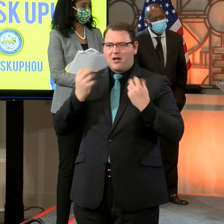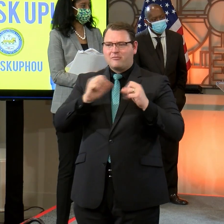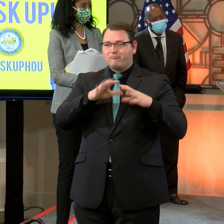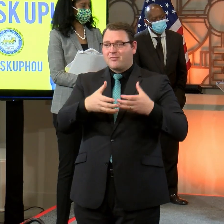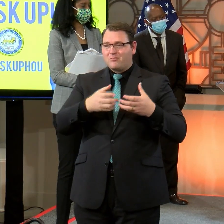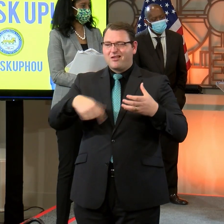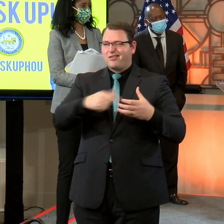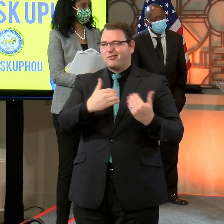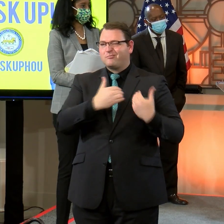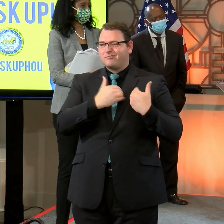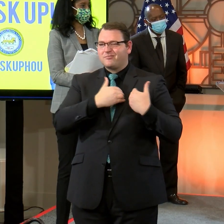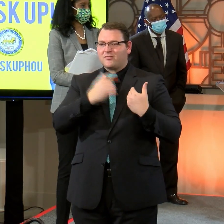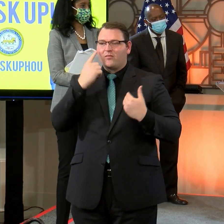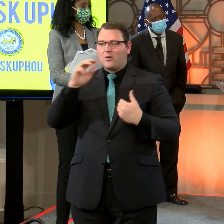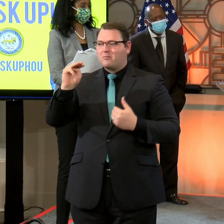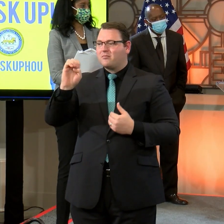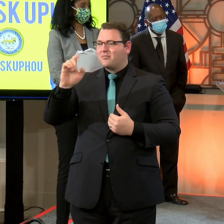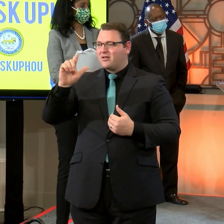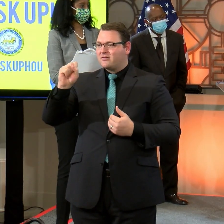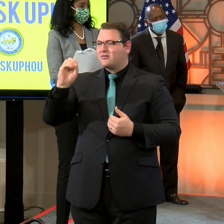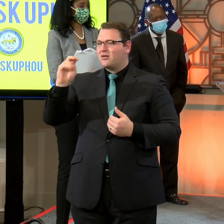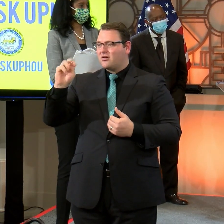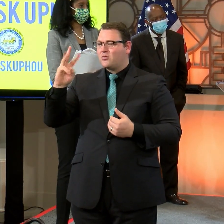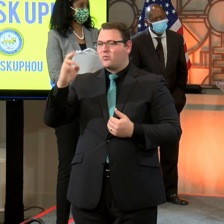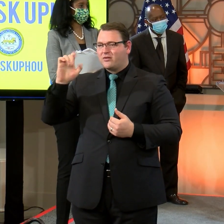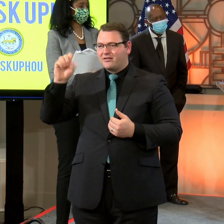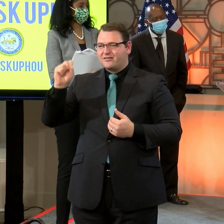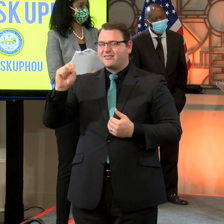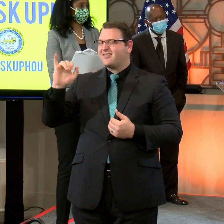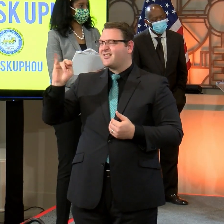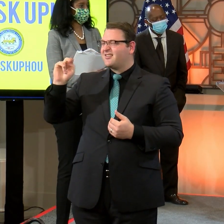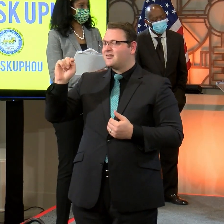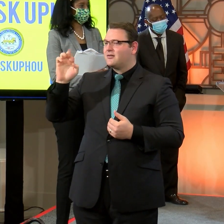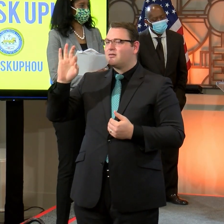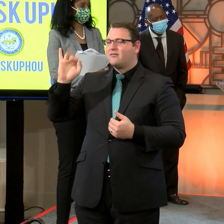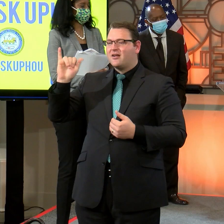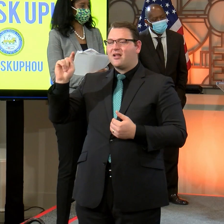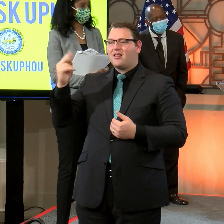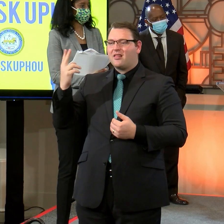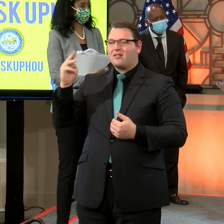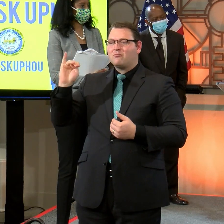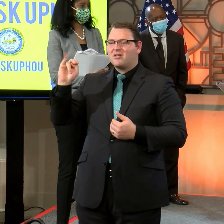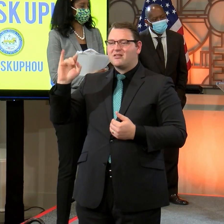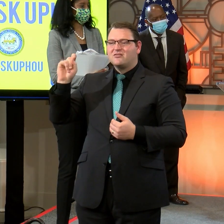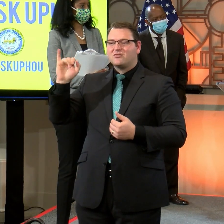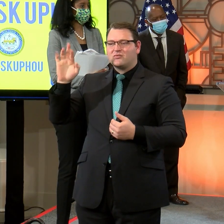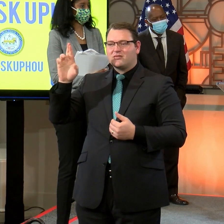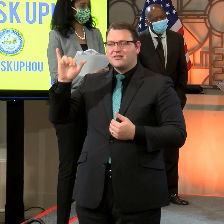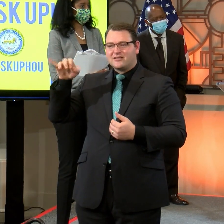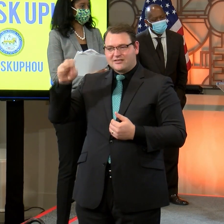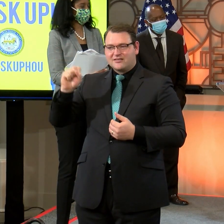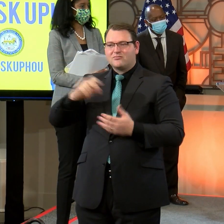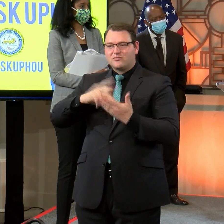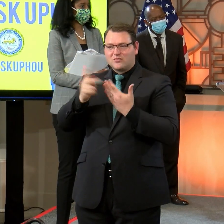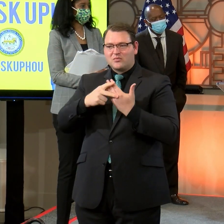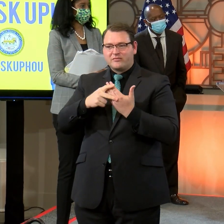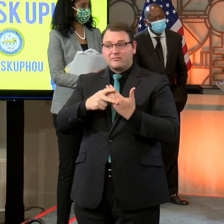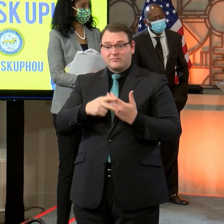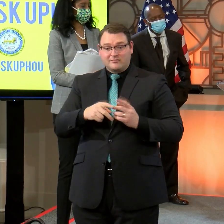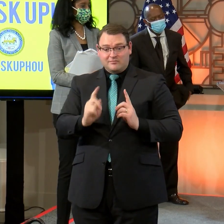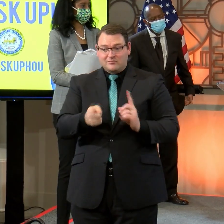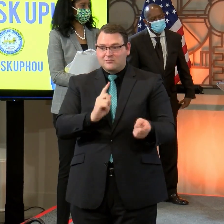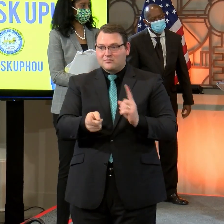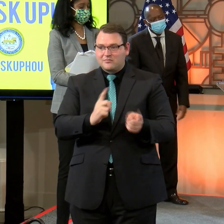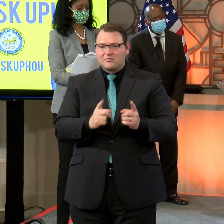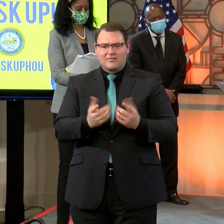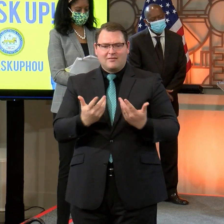on Wheels program, like through the Interfaith Ministries program. And they have